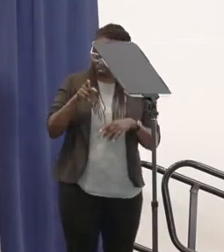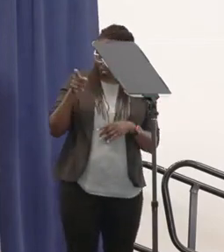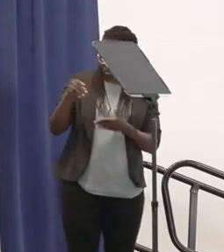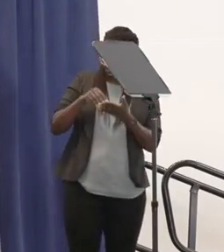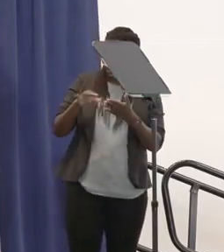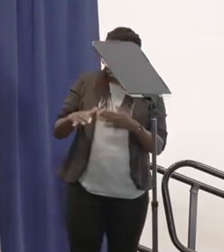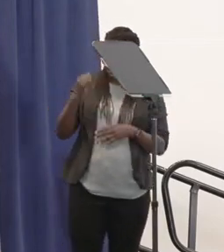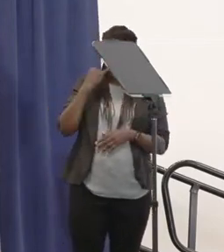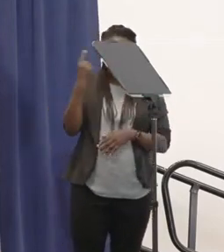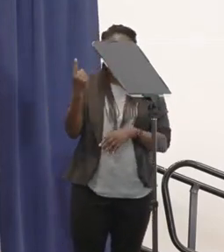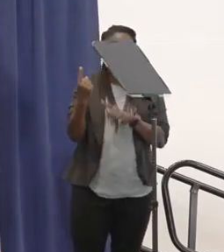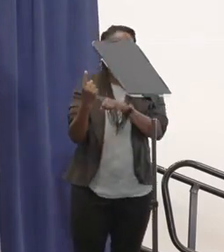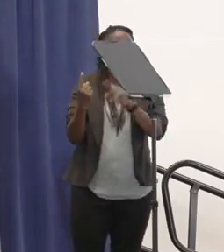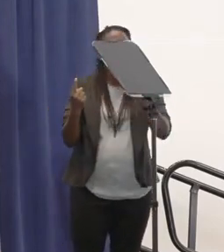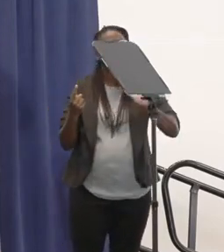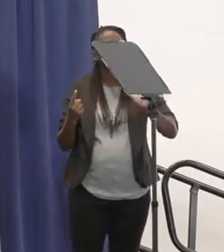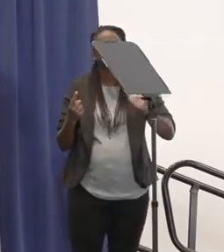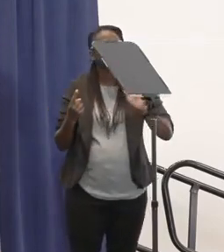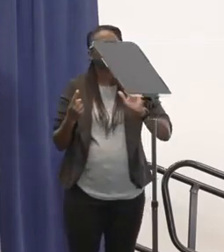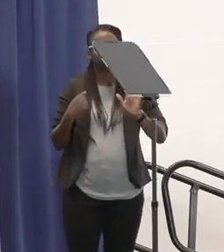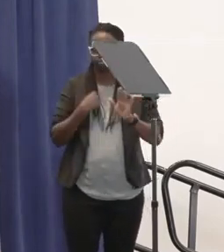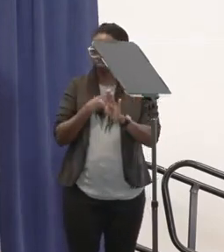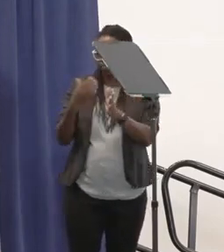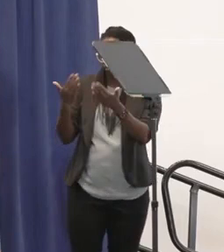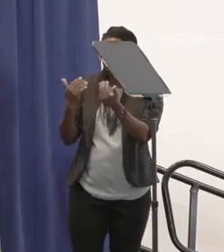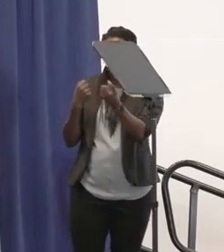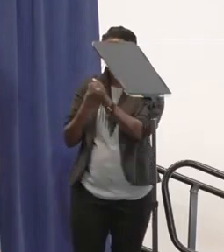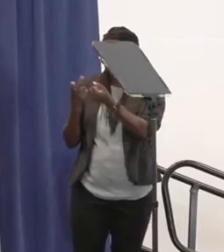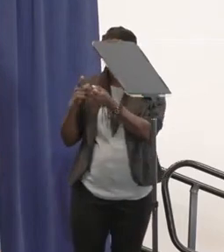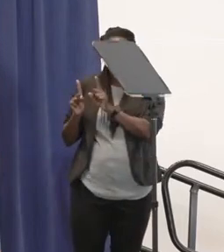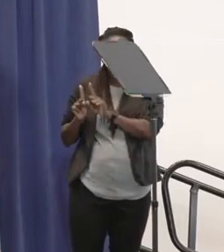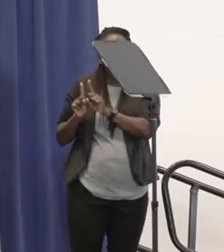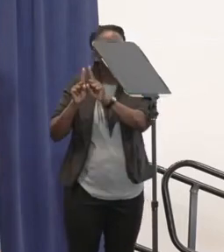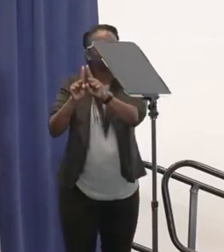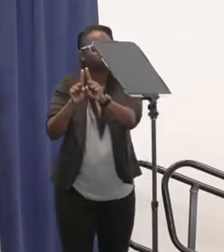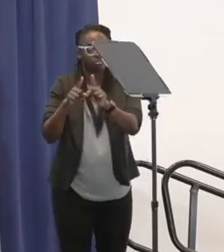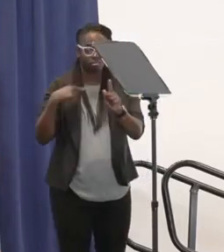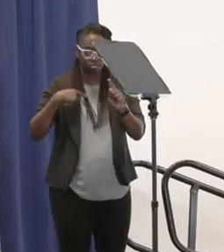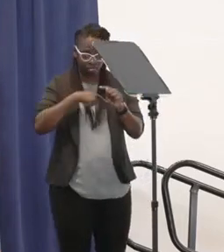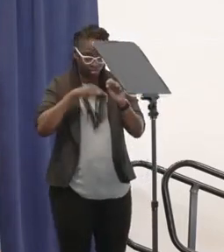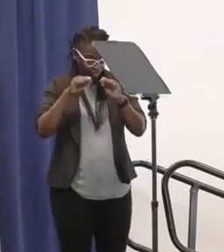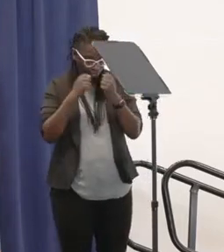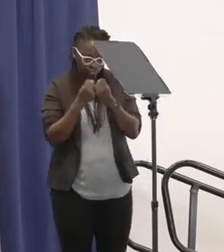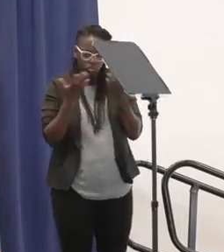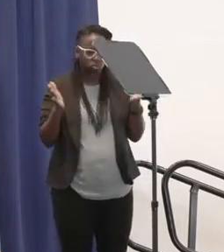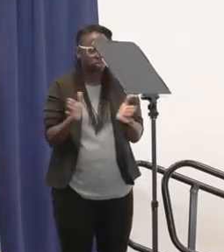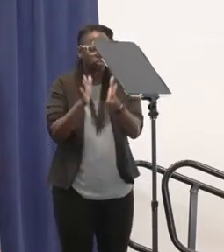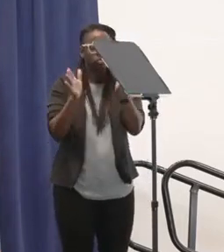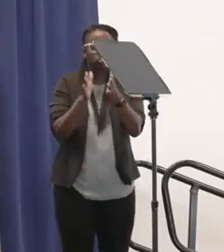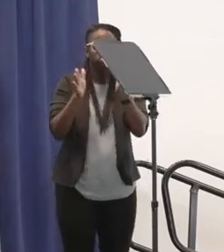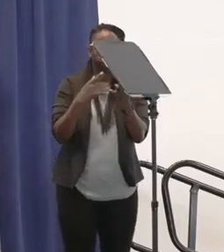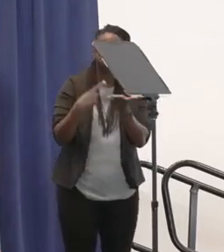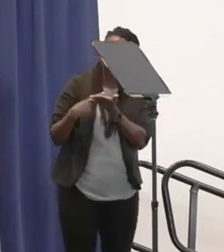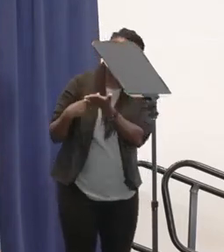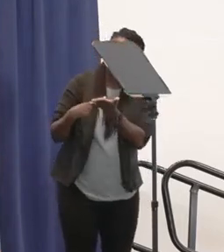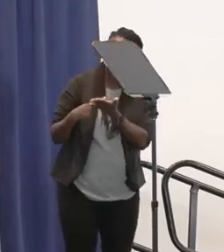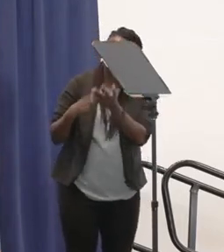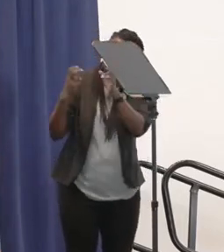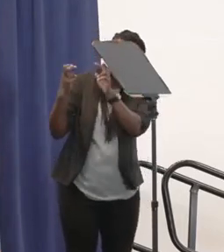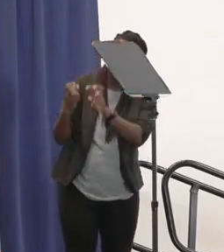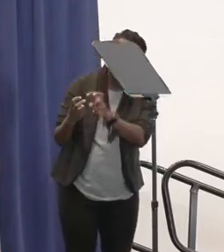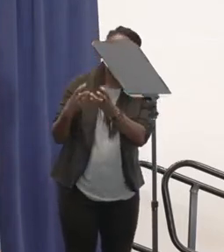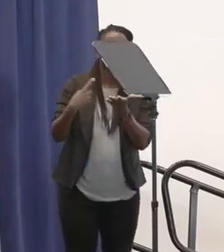look, I know that the team and I will be out there keeping these conversations going urging everyone to make this a